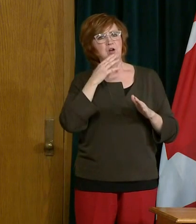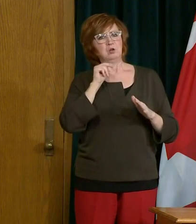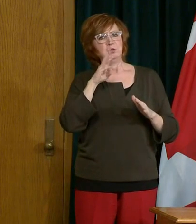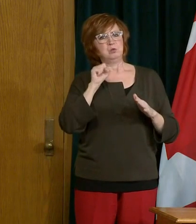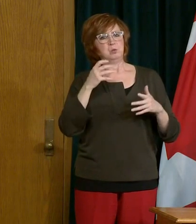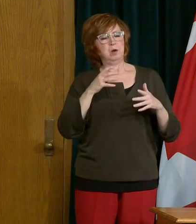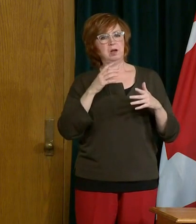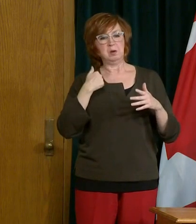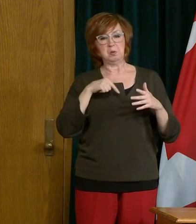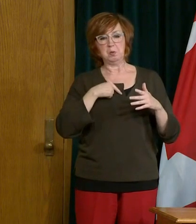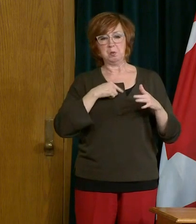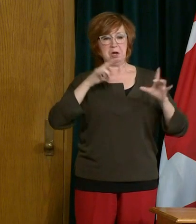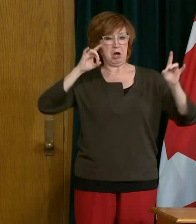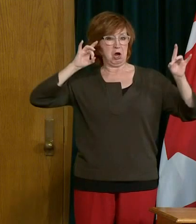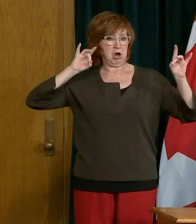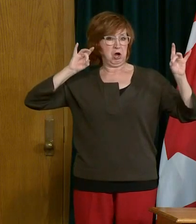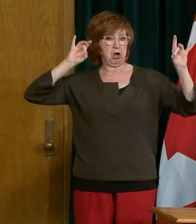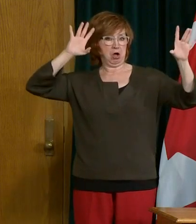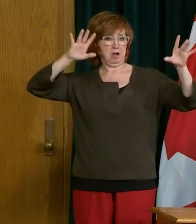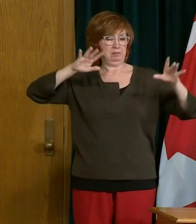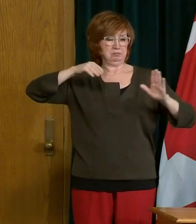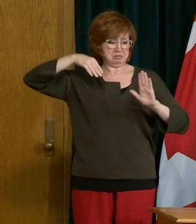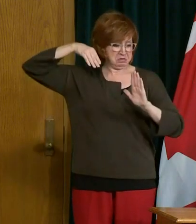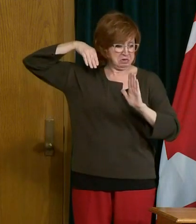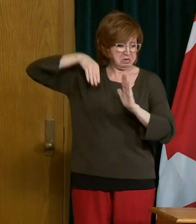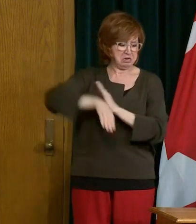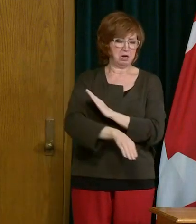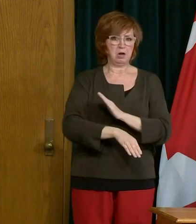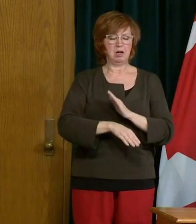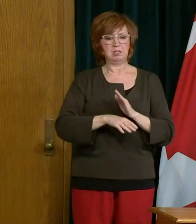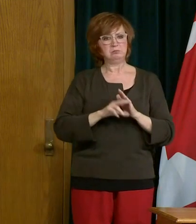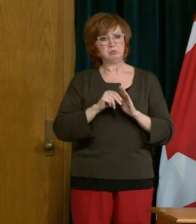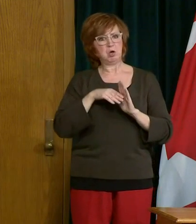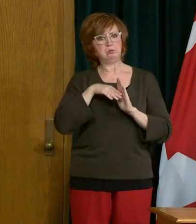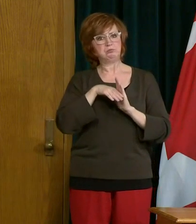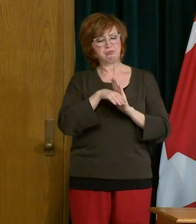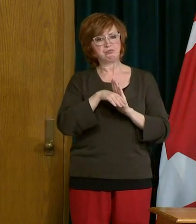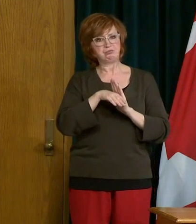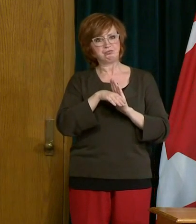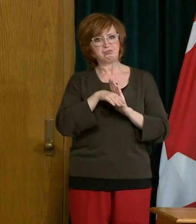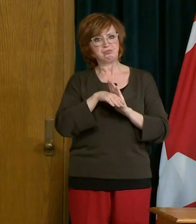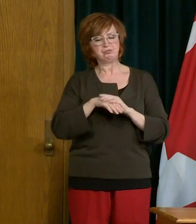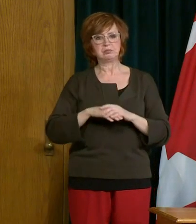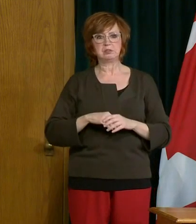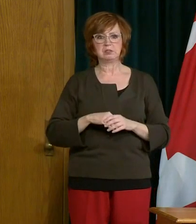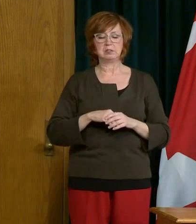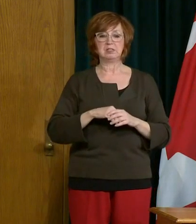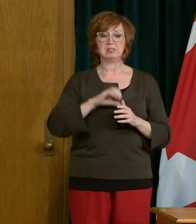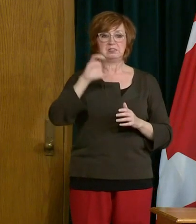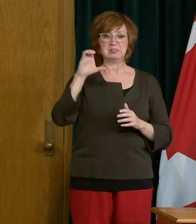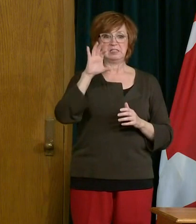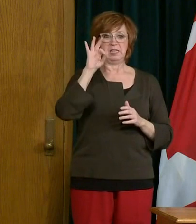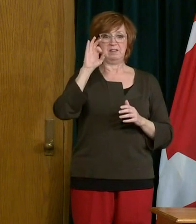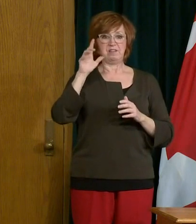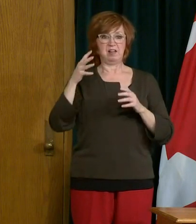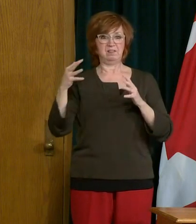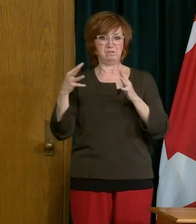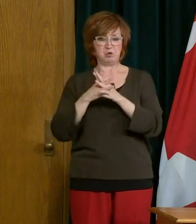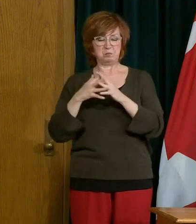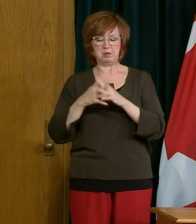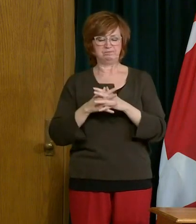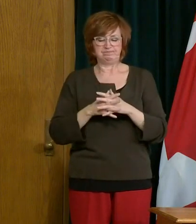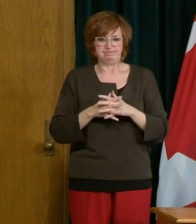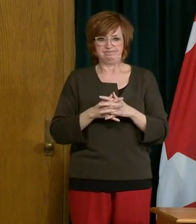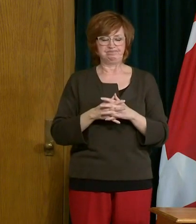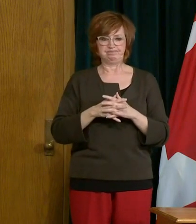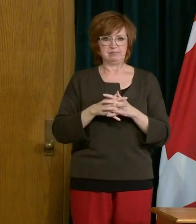areas of North America. Specific to the CFL, to my knowledge, we haven't had conversations with the City of Regina specific to